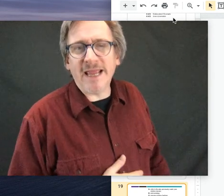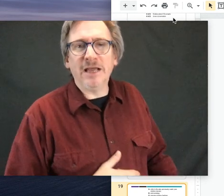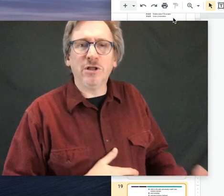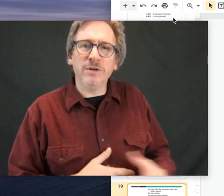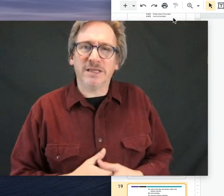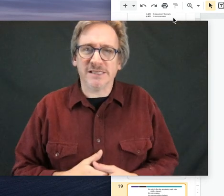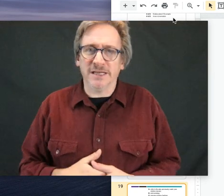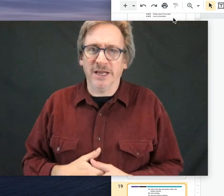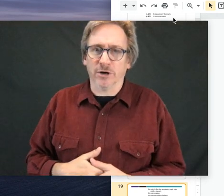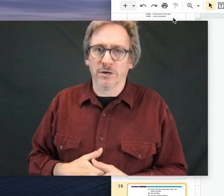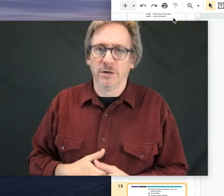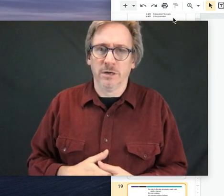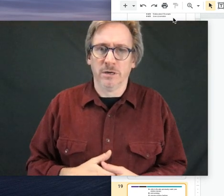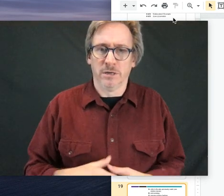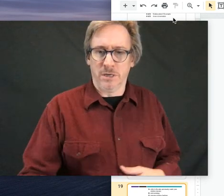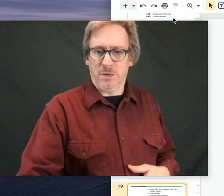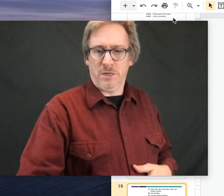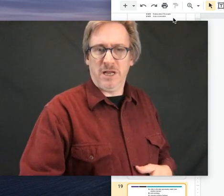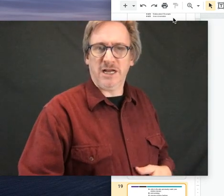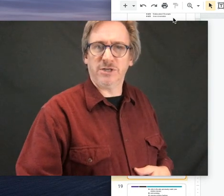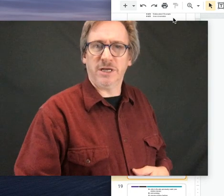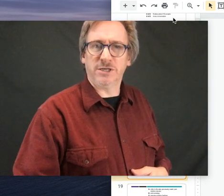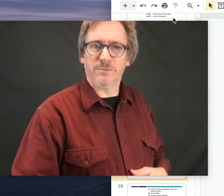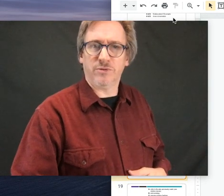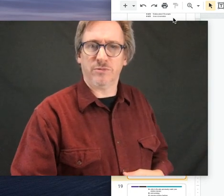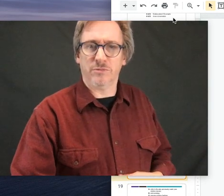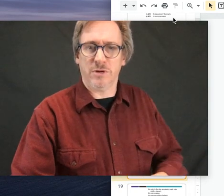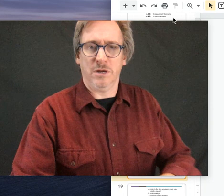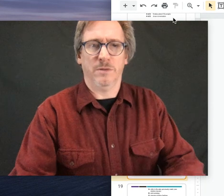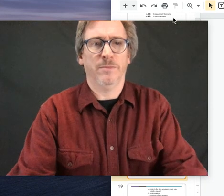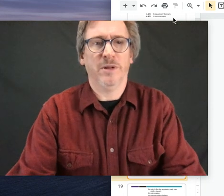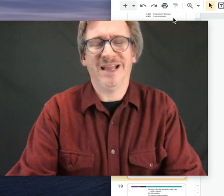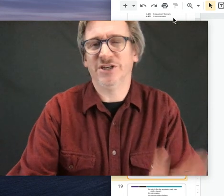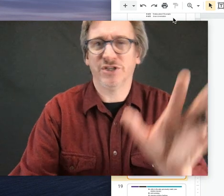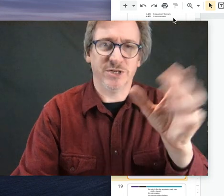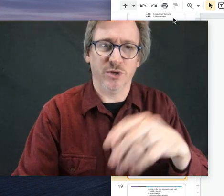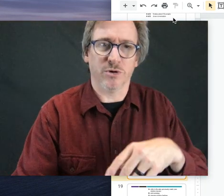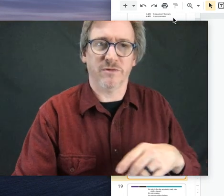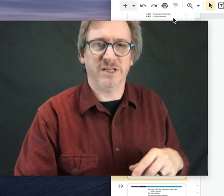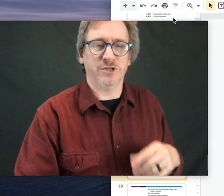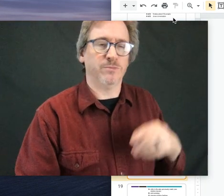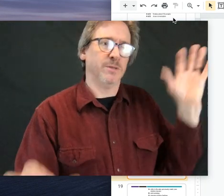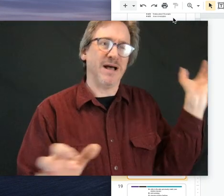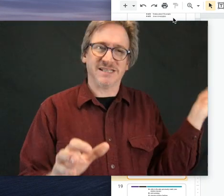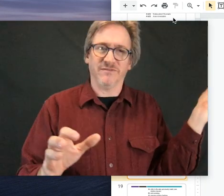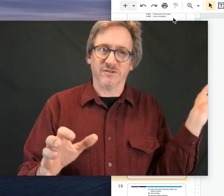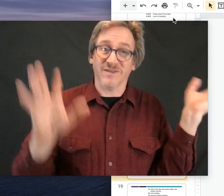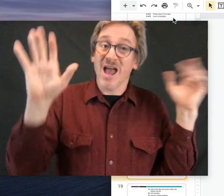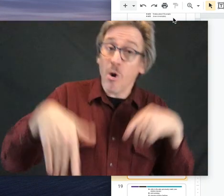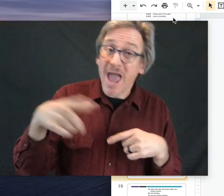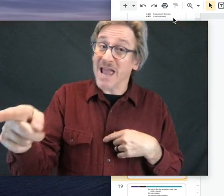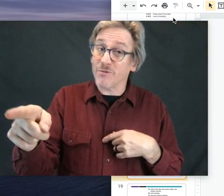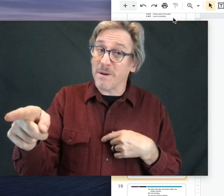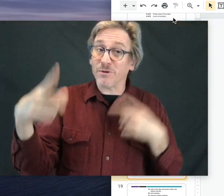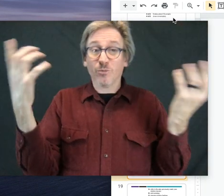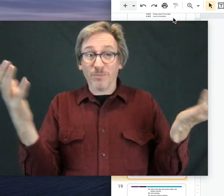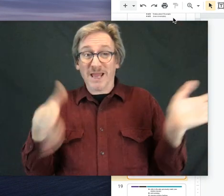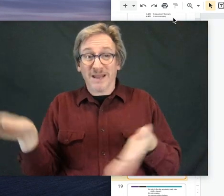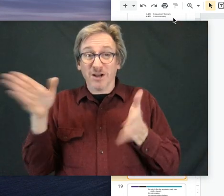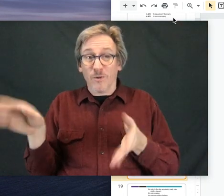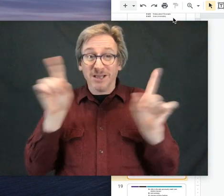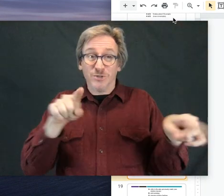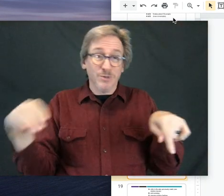And I included this in here. Actually, I should switch the order of these two. Put the positive first. Oh, hey, remember